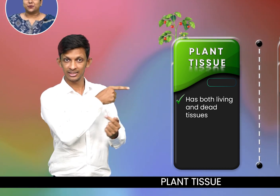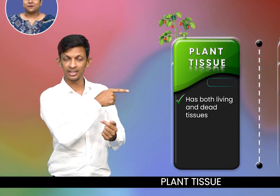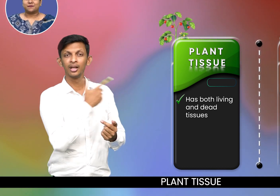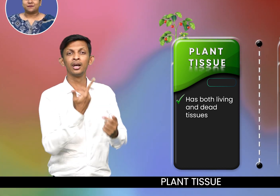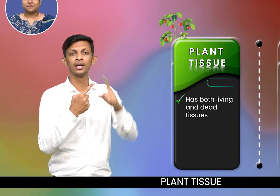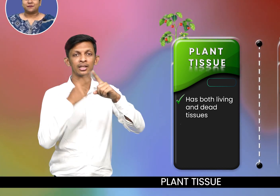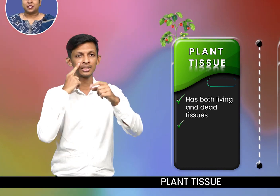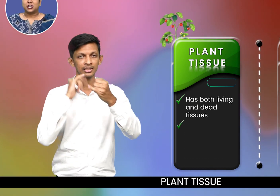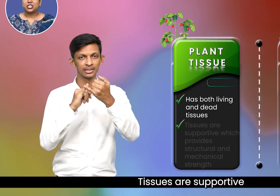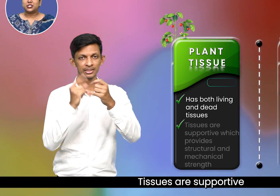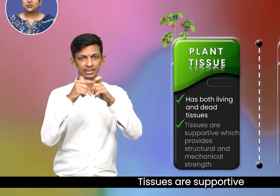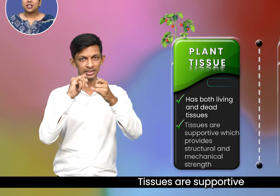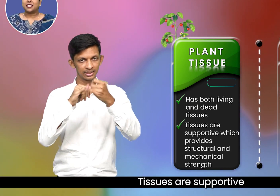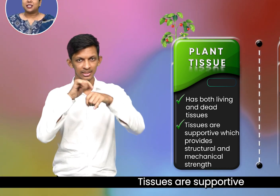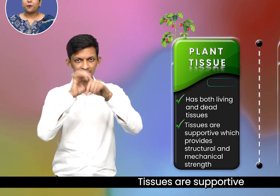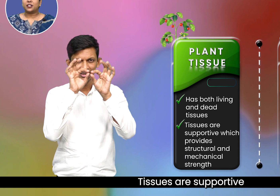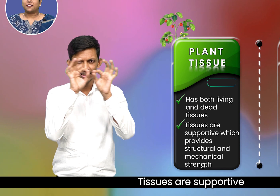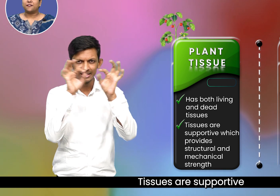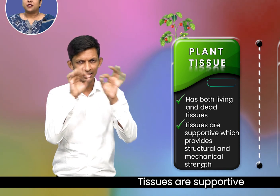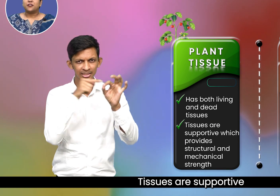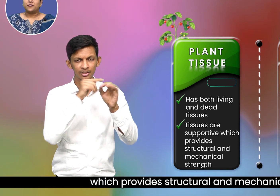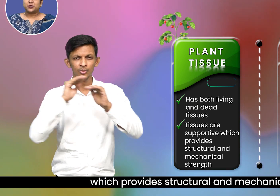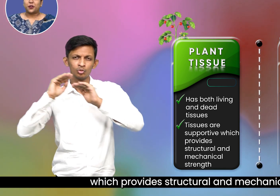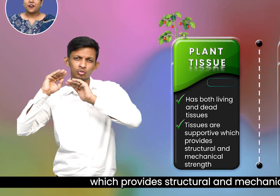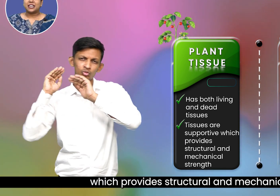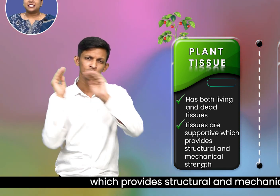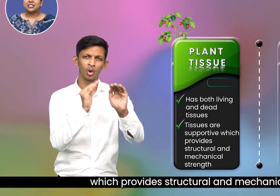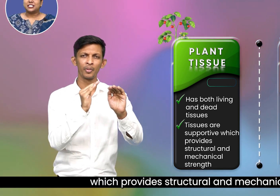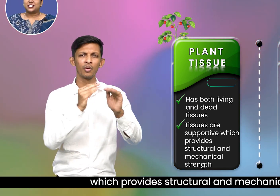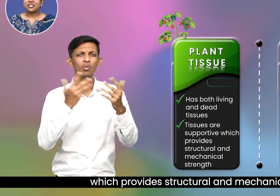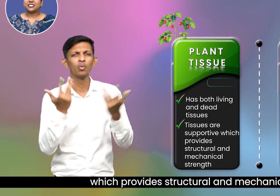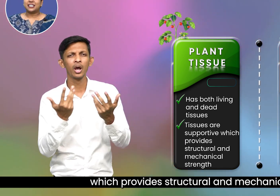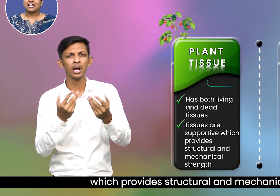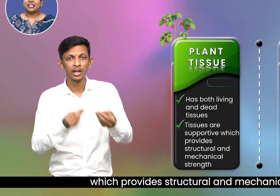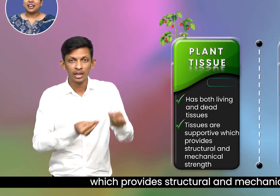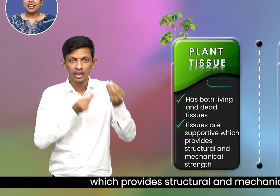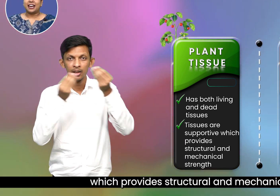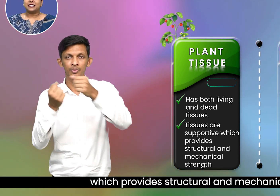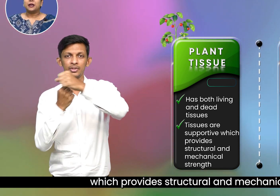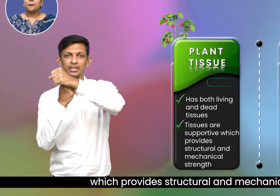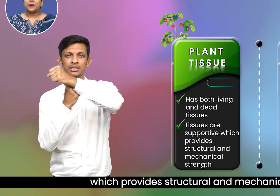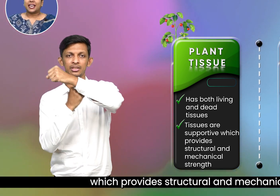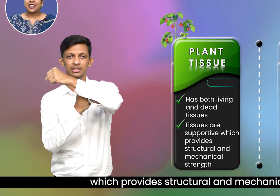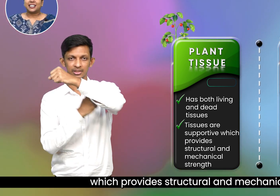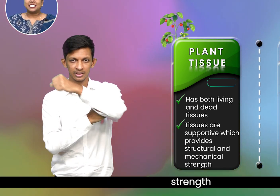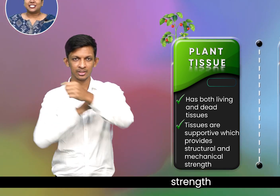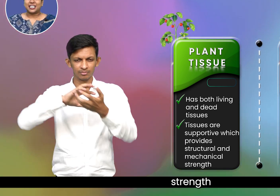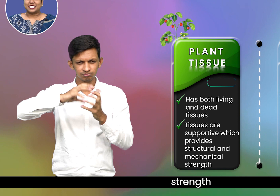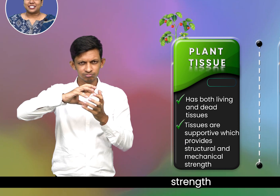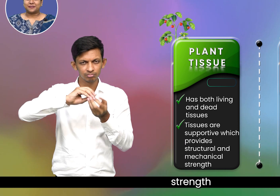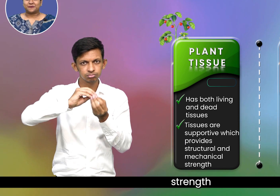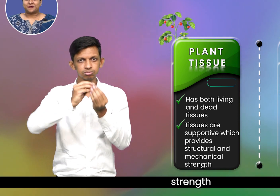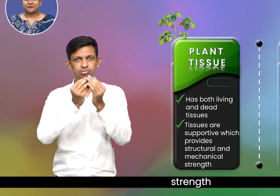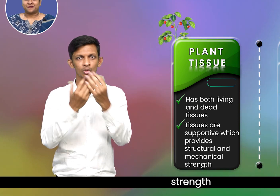Plant tissue. Tissues are supportive, which provides structural and mechanical